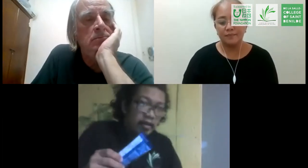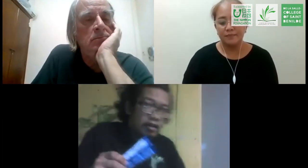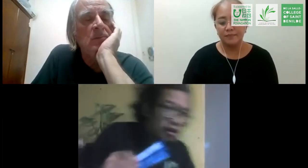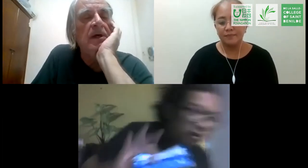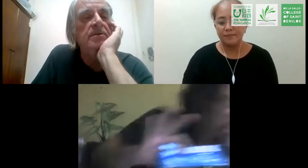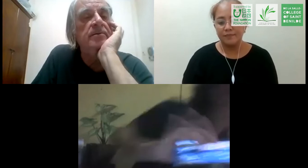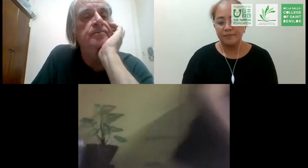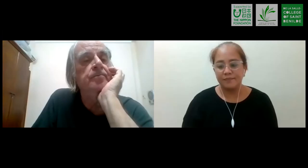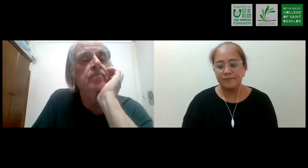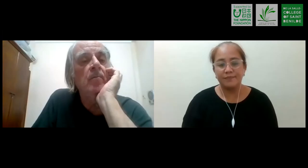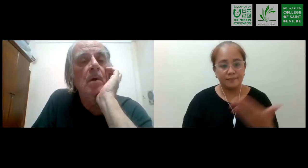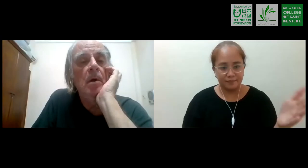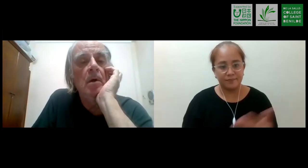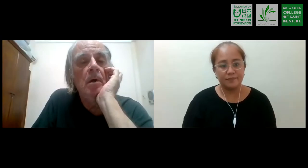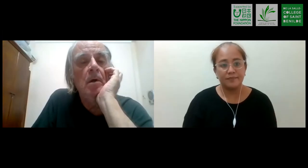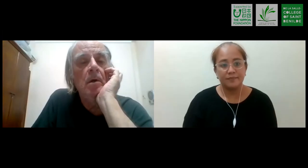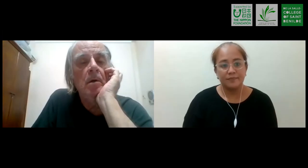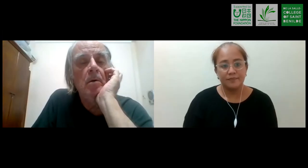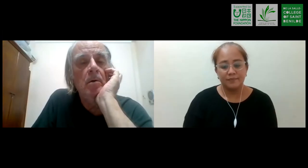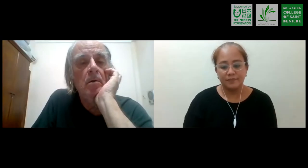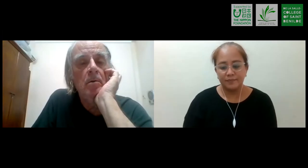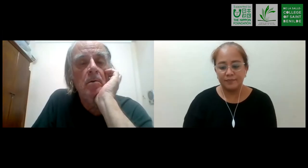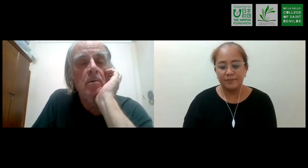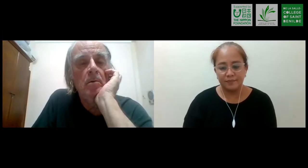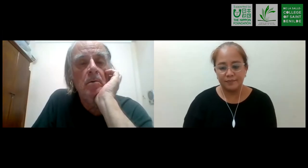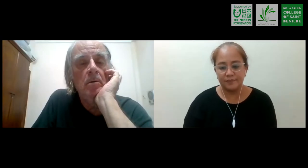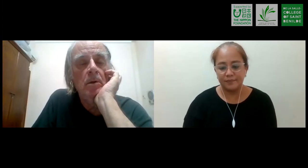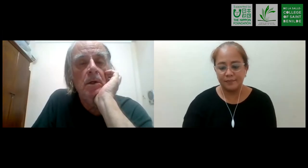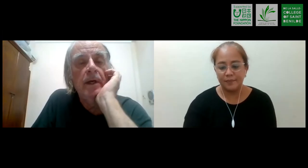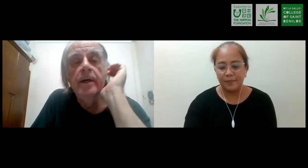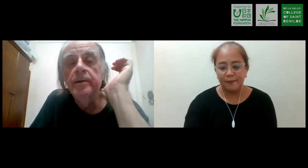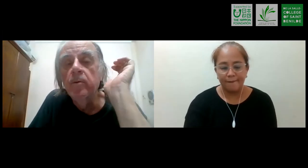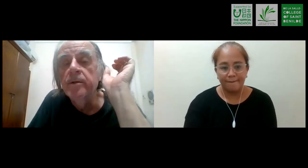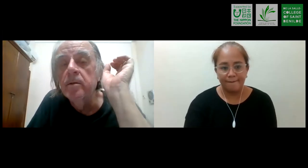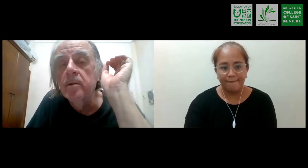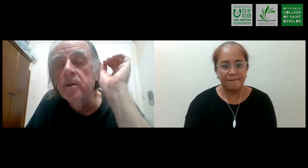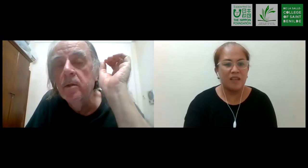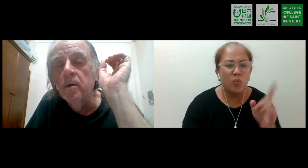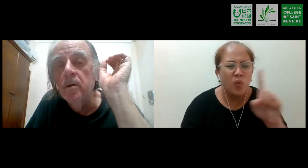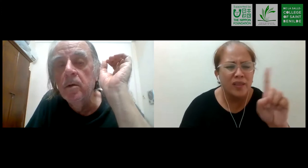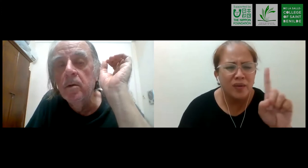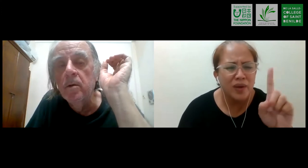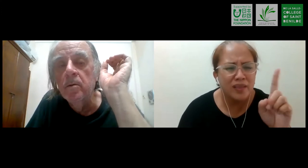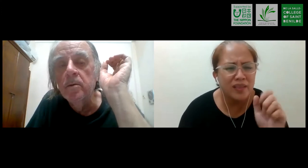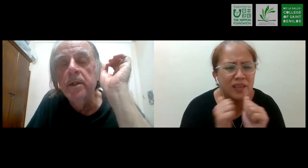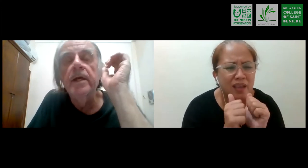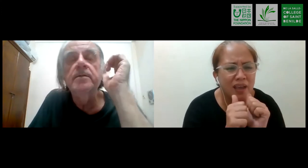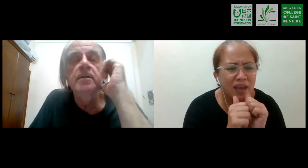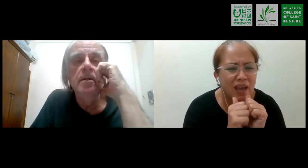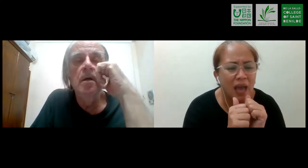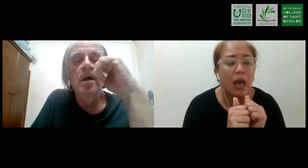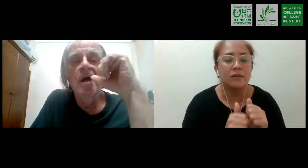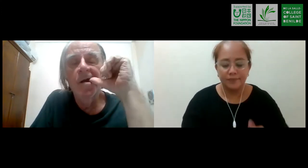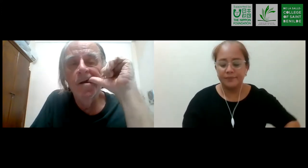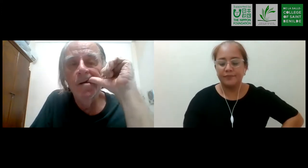Woody, Yes. in arranging these hand shapes, In the we way, start with in arranging, so we do yes,